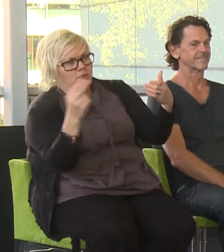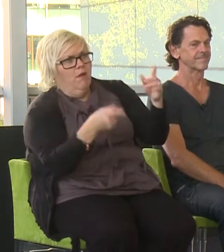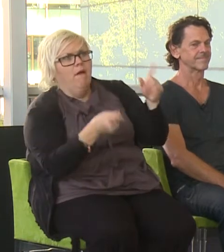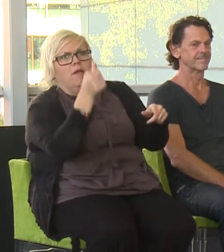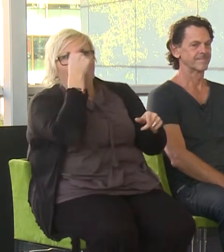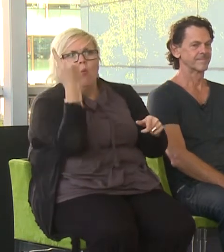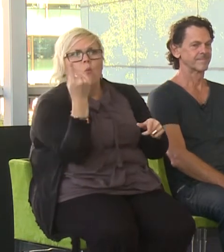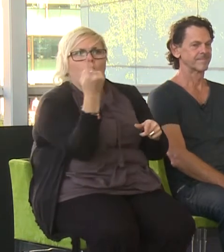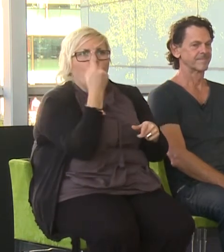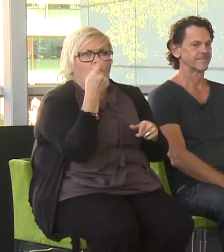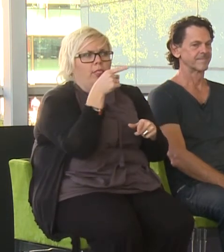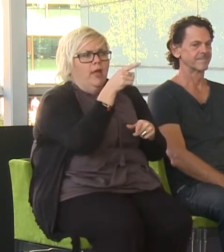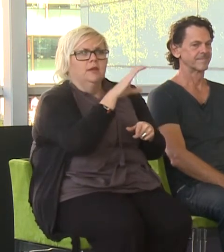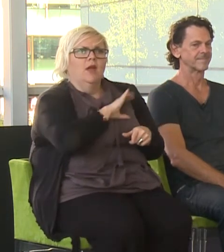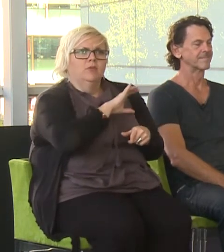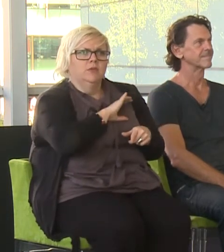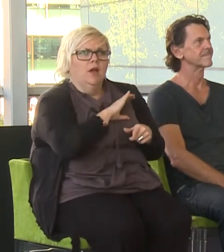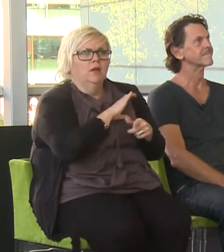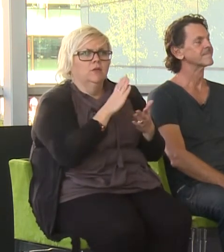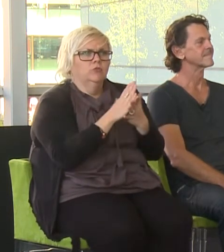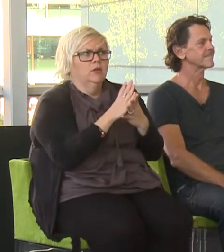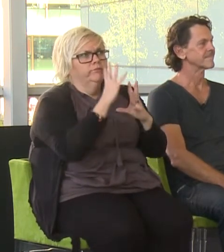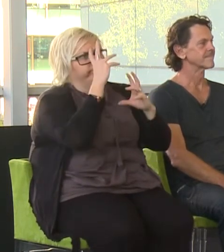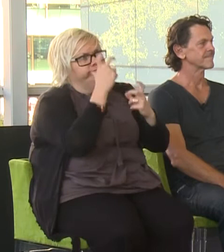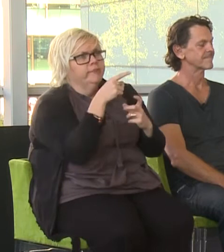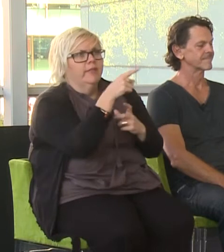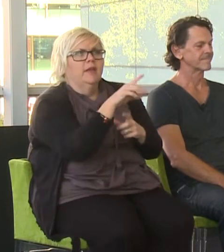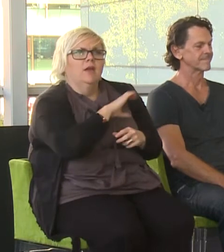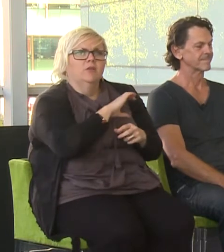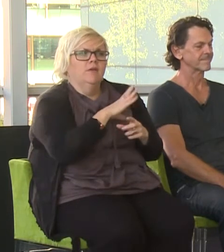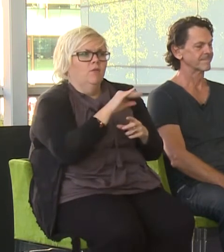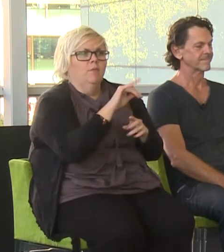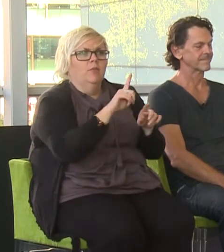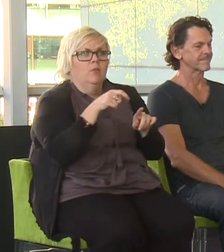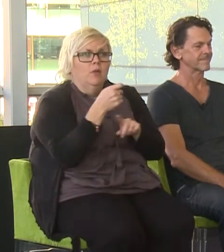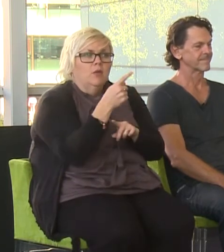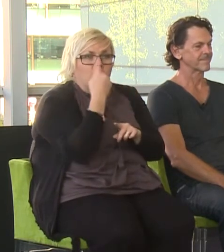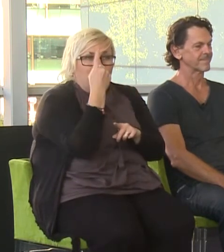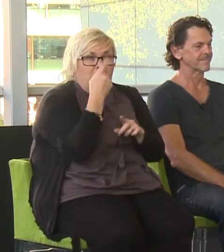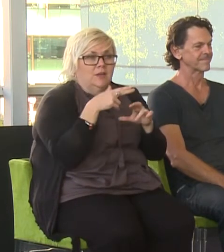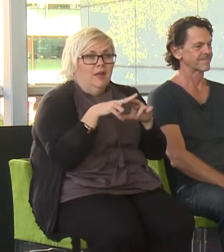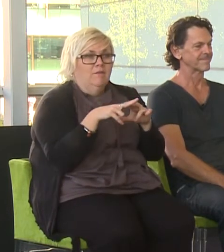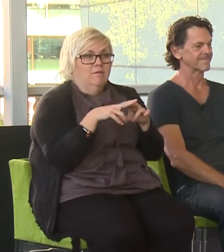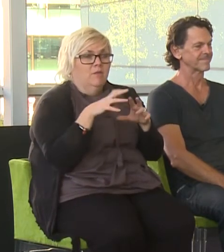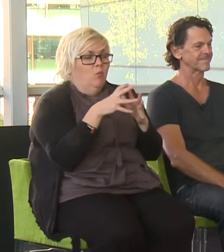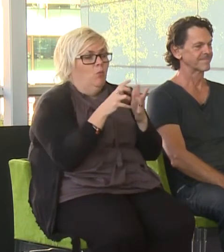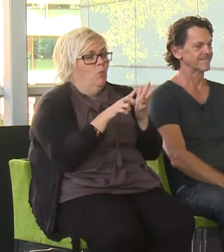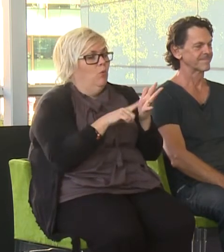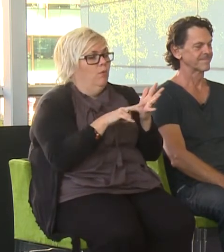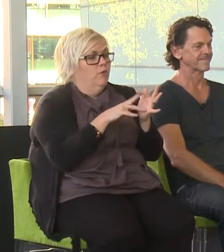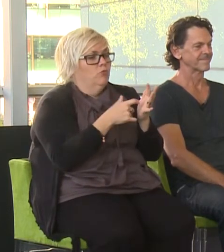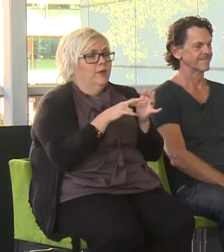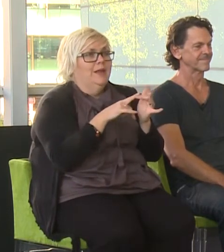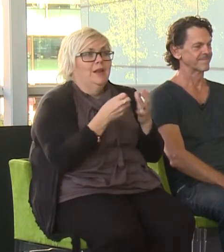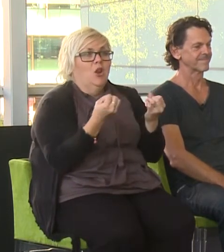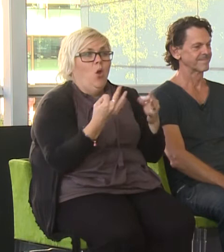both fascinated and devoted to their favourite hero. Imagine Wolverine without his claws. Thor without